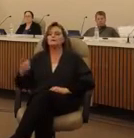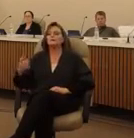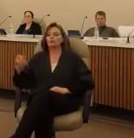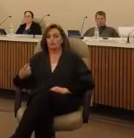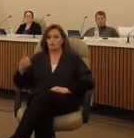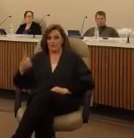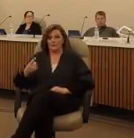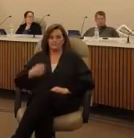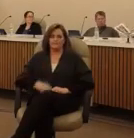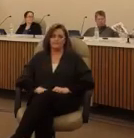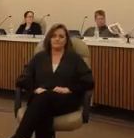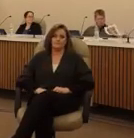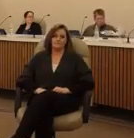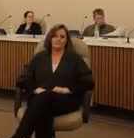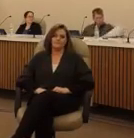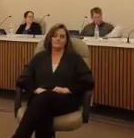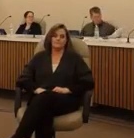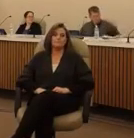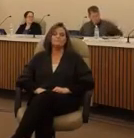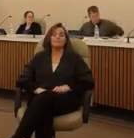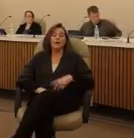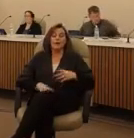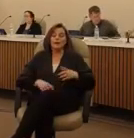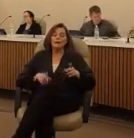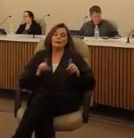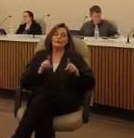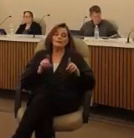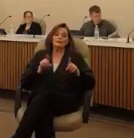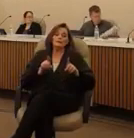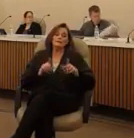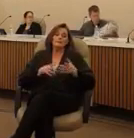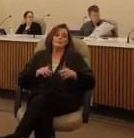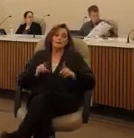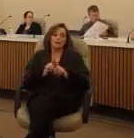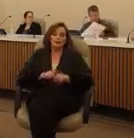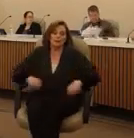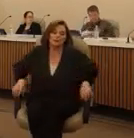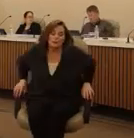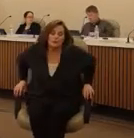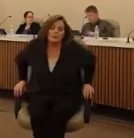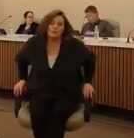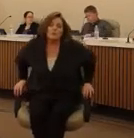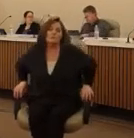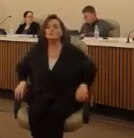Correct. Let me give that Becky when you guys. And I'm all in favor of getting that piece of property cleaned